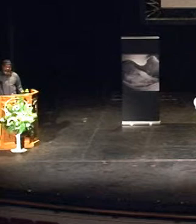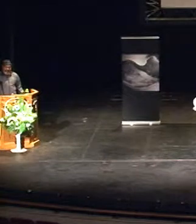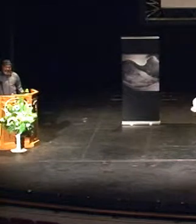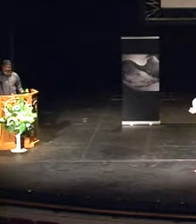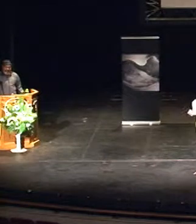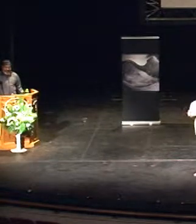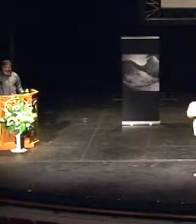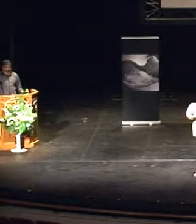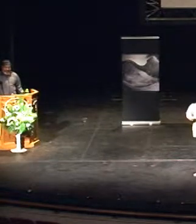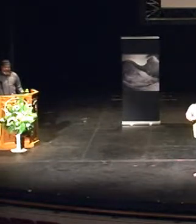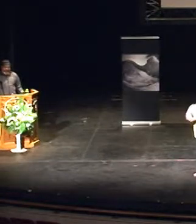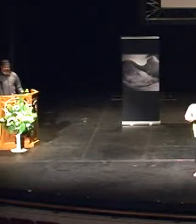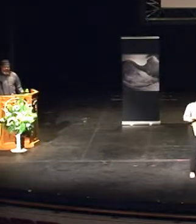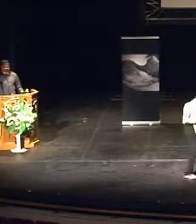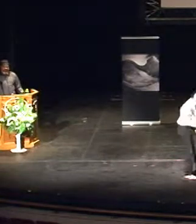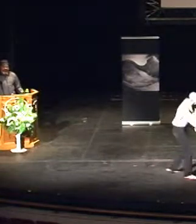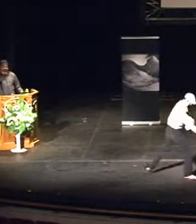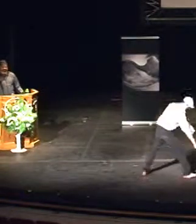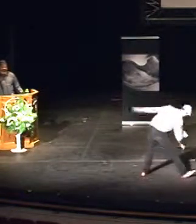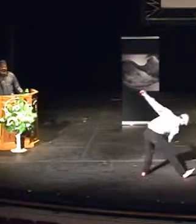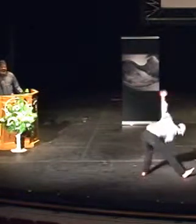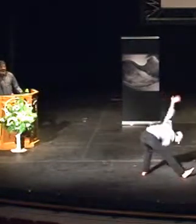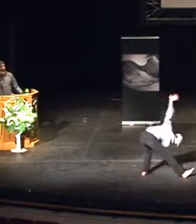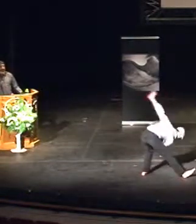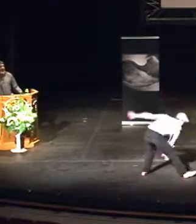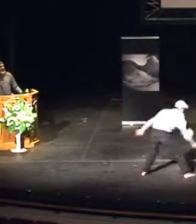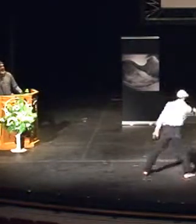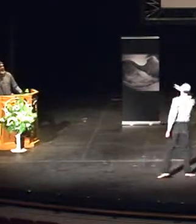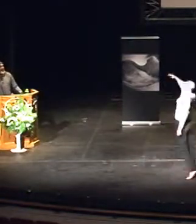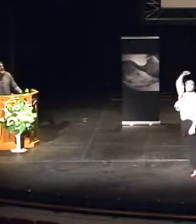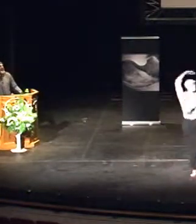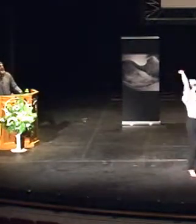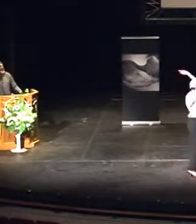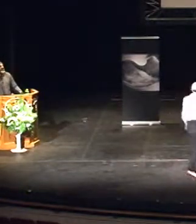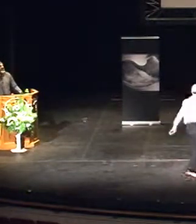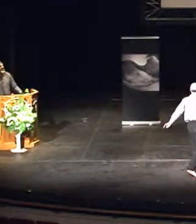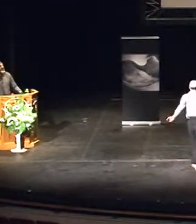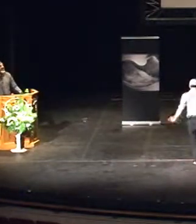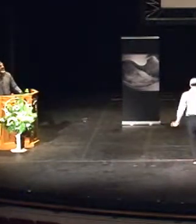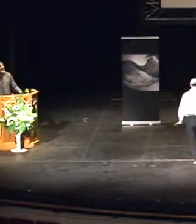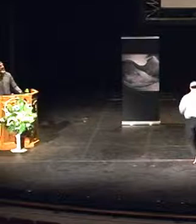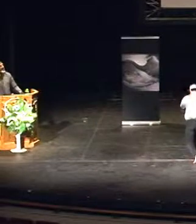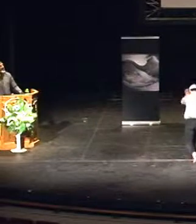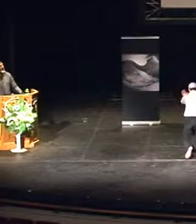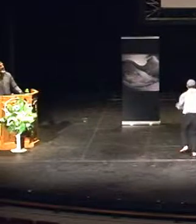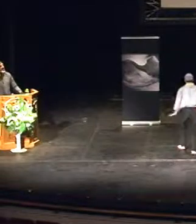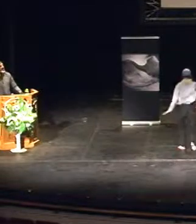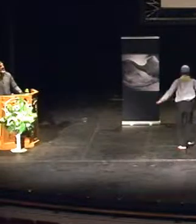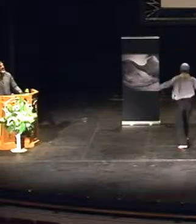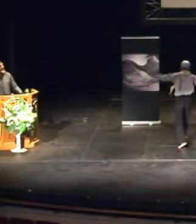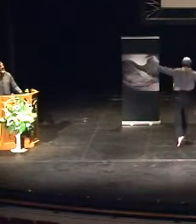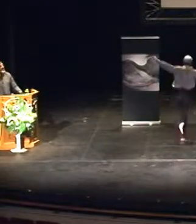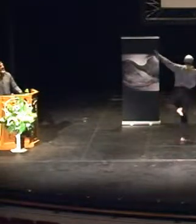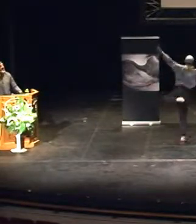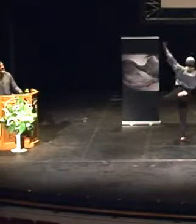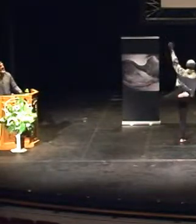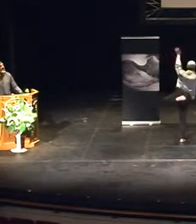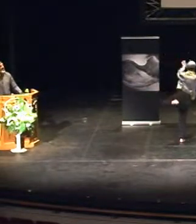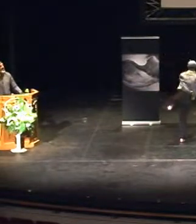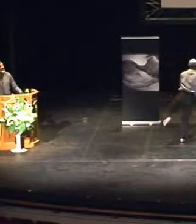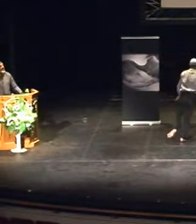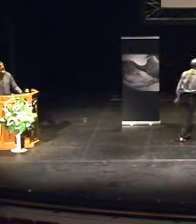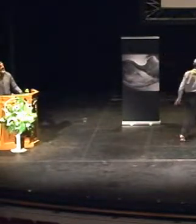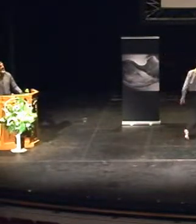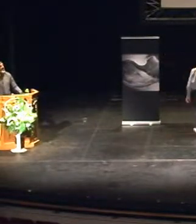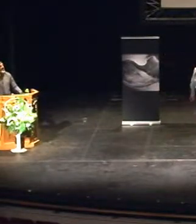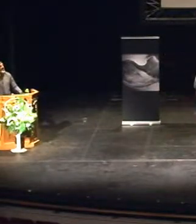It really doesn't matter what happens now. I left Atlanta this morning, and as we got started on the plane, there were six of